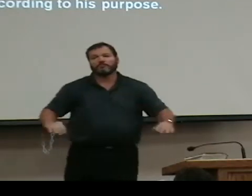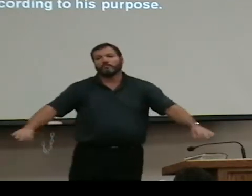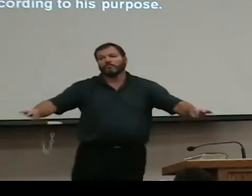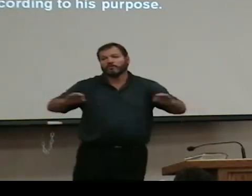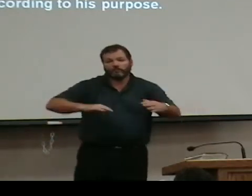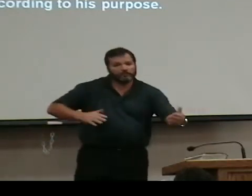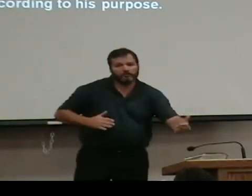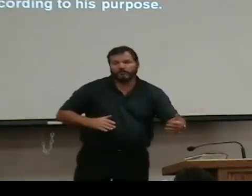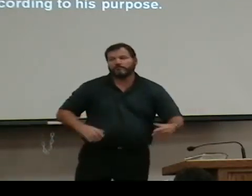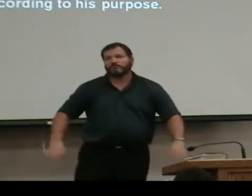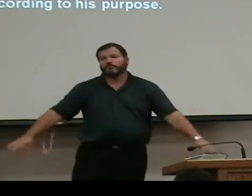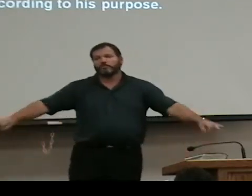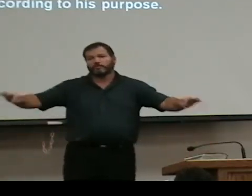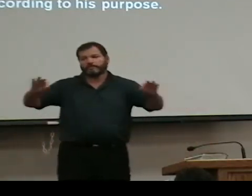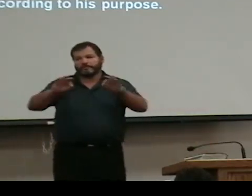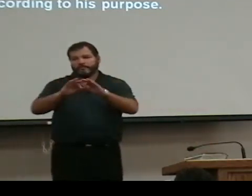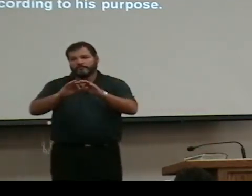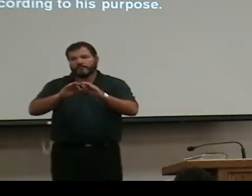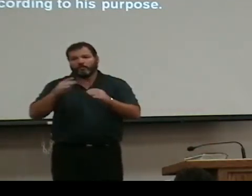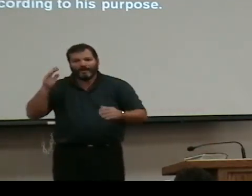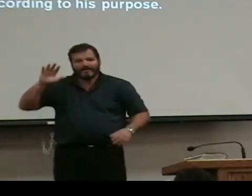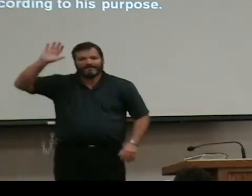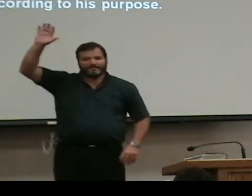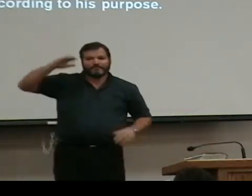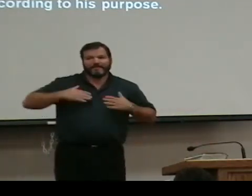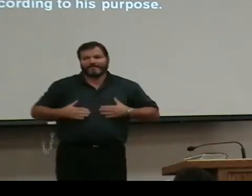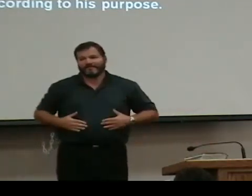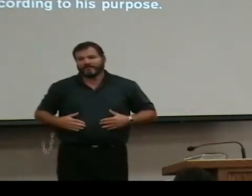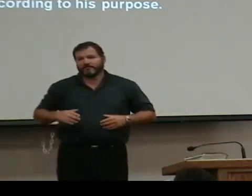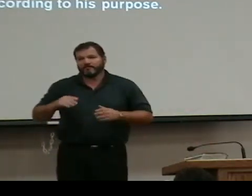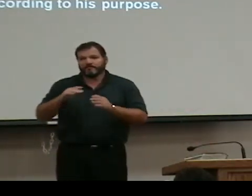We have to clean the floor. We have to do other things.